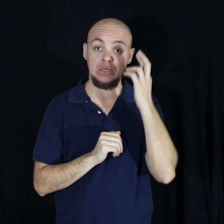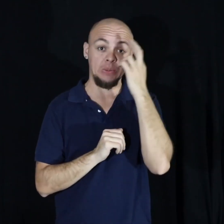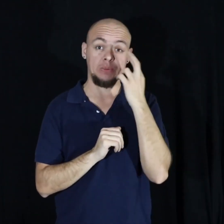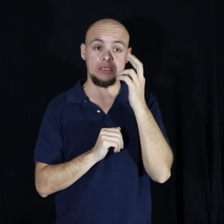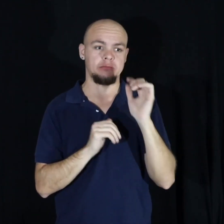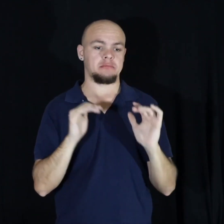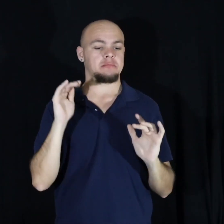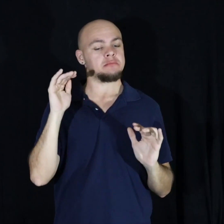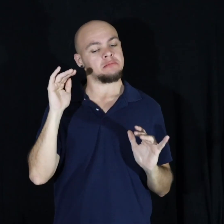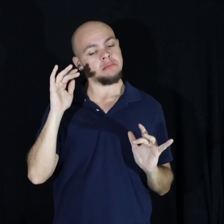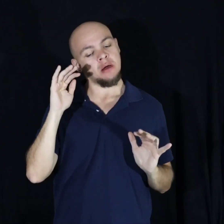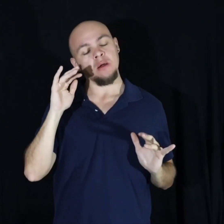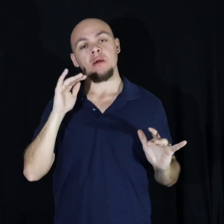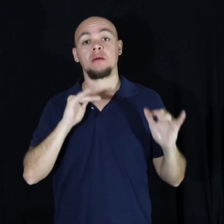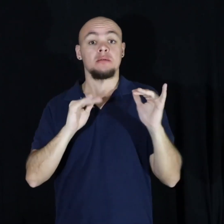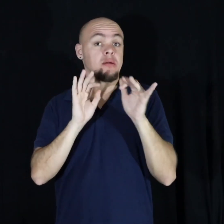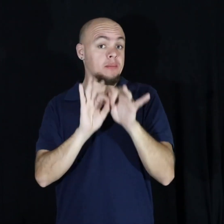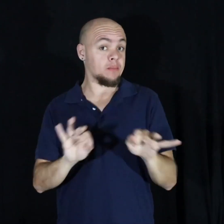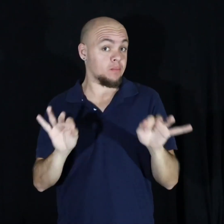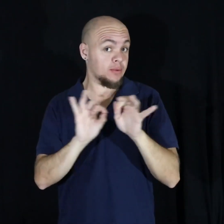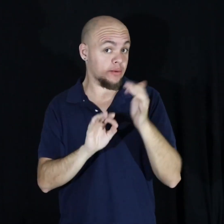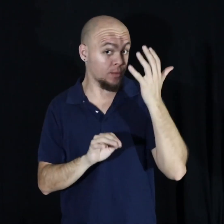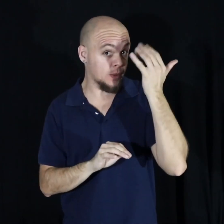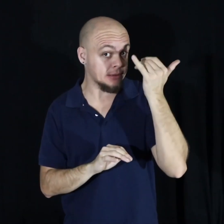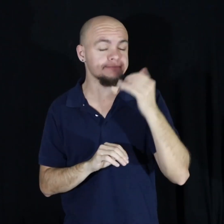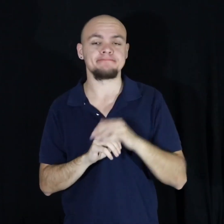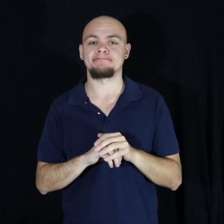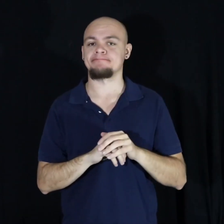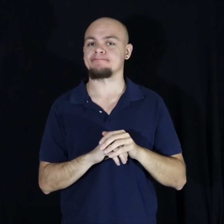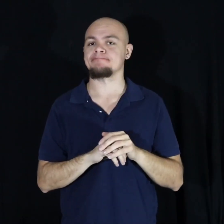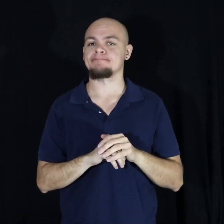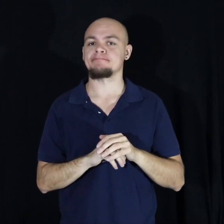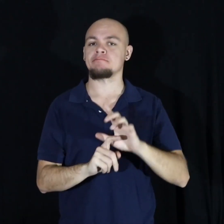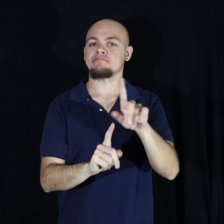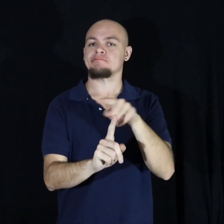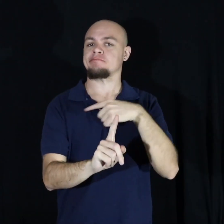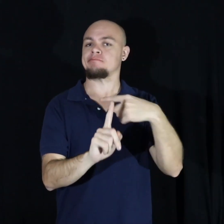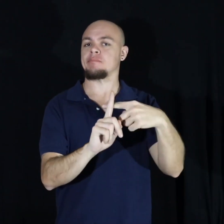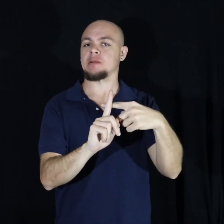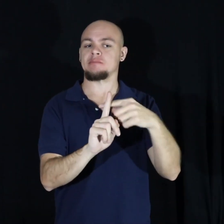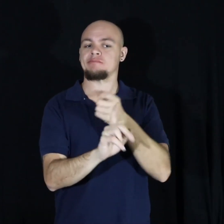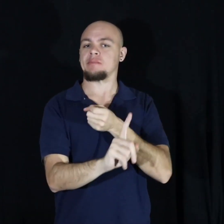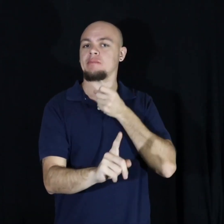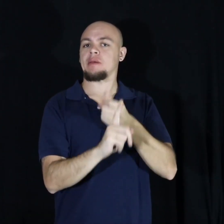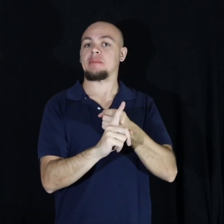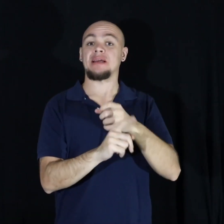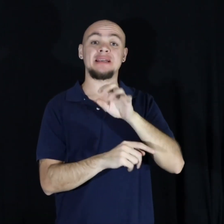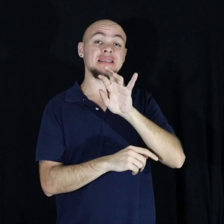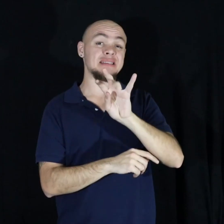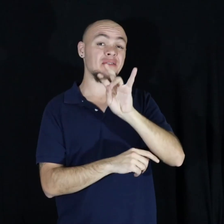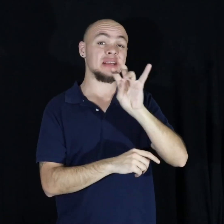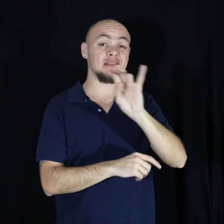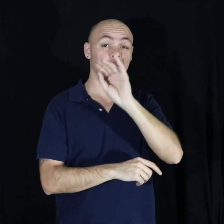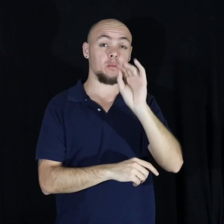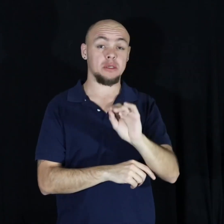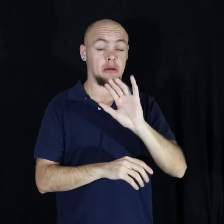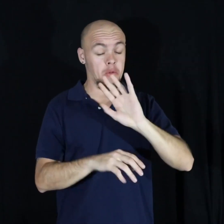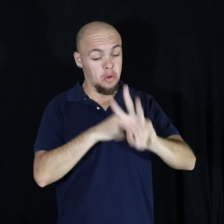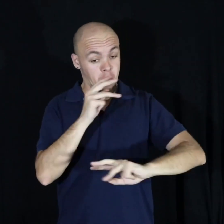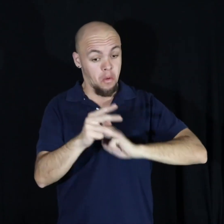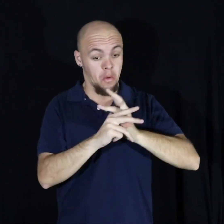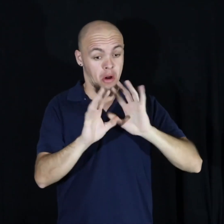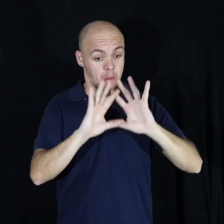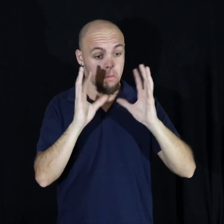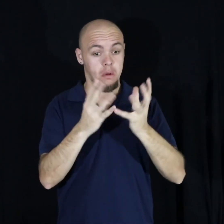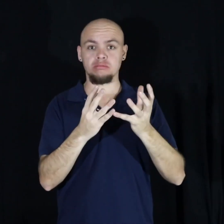of underdevelopment is important is because it makes a positive impact on 77% of the world's population